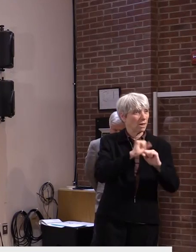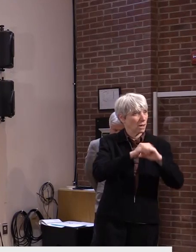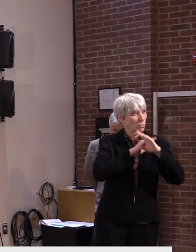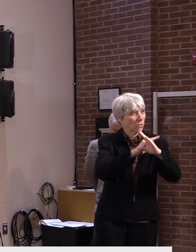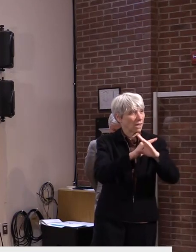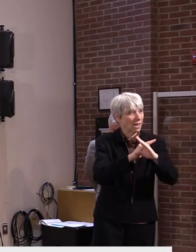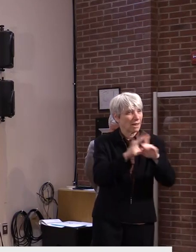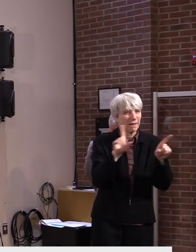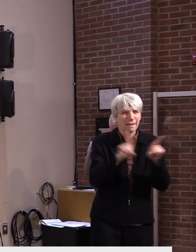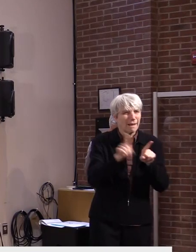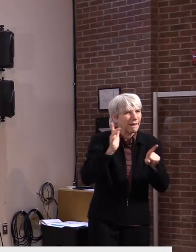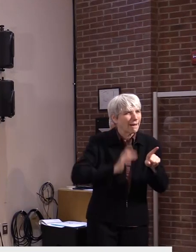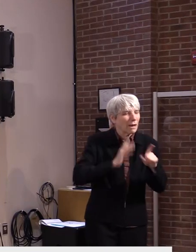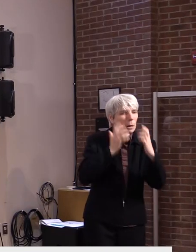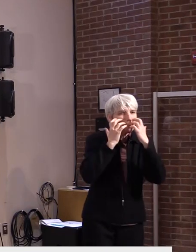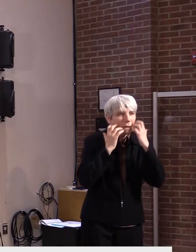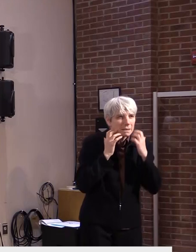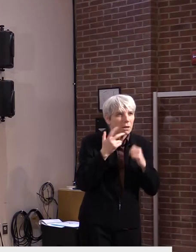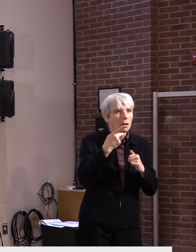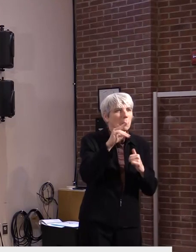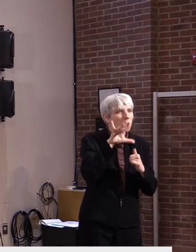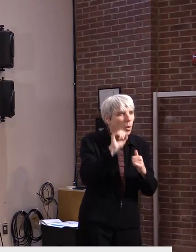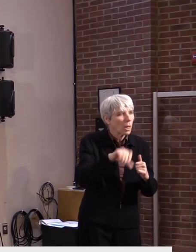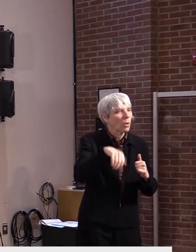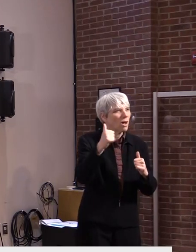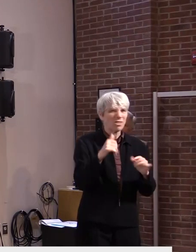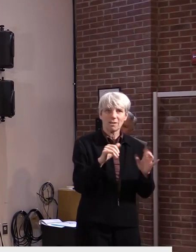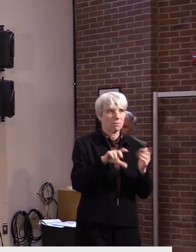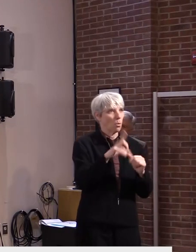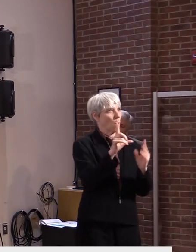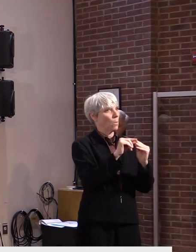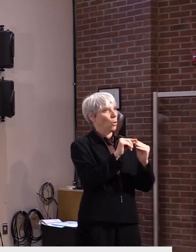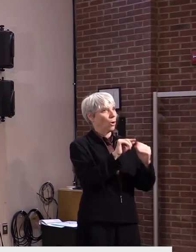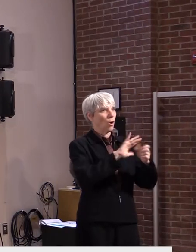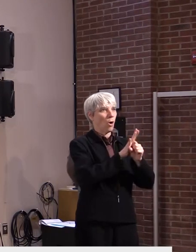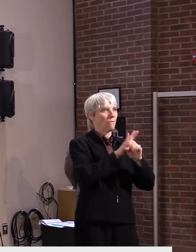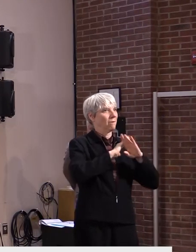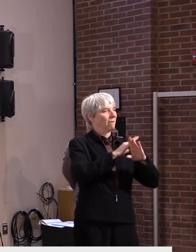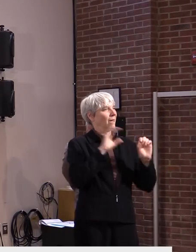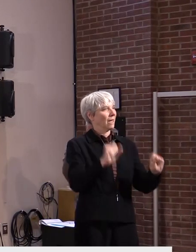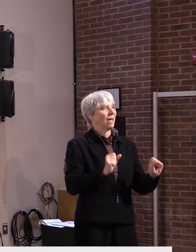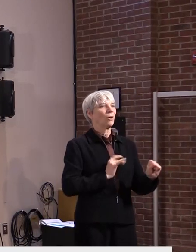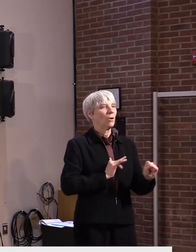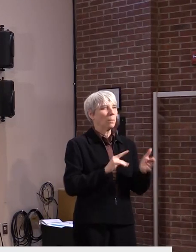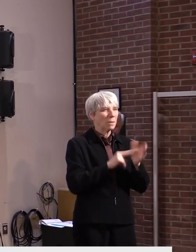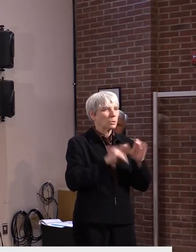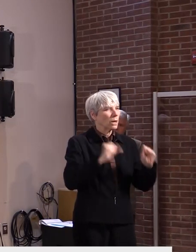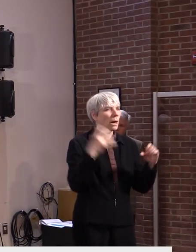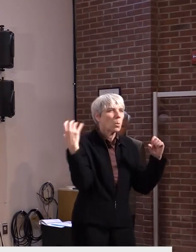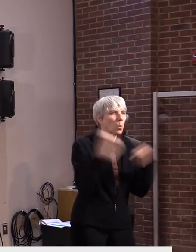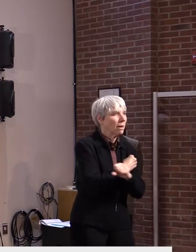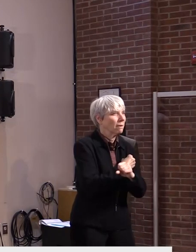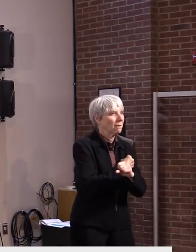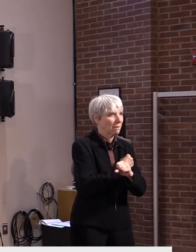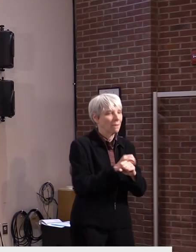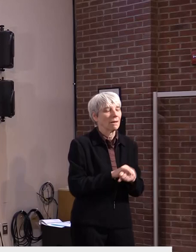makes this a winnable battle. I'd like to turn for a moment to COVID-19